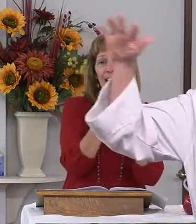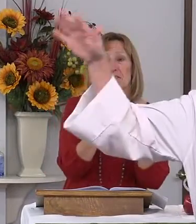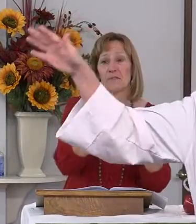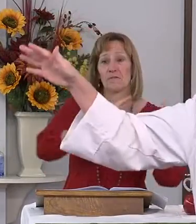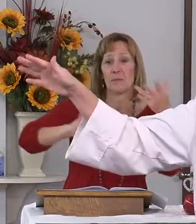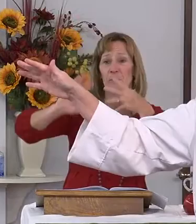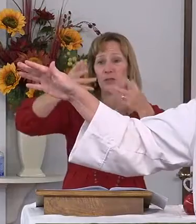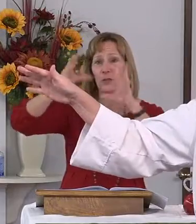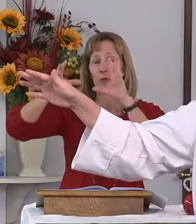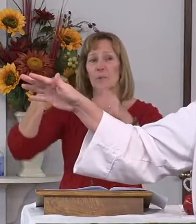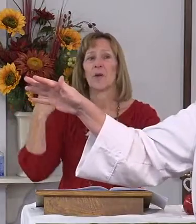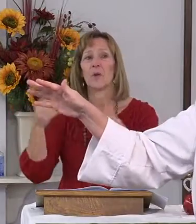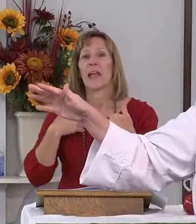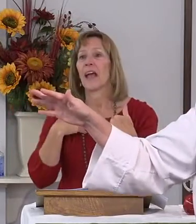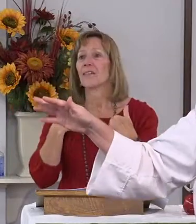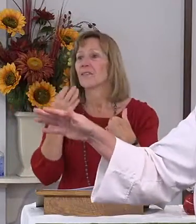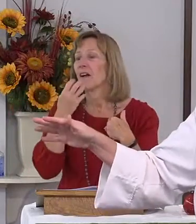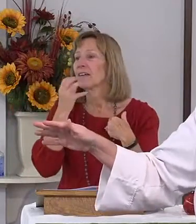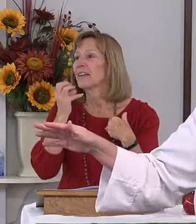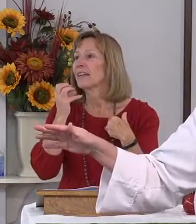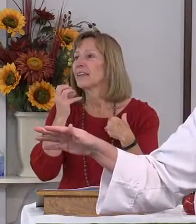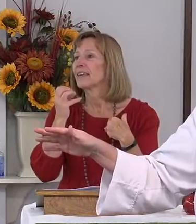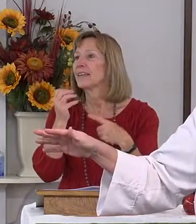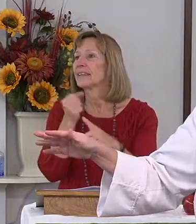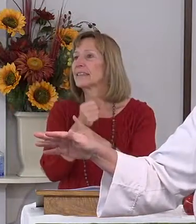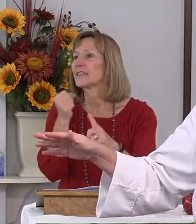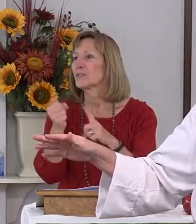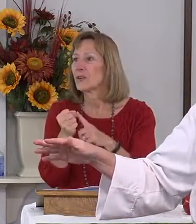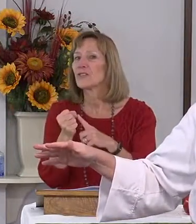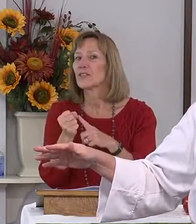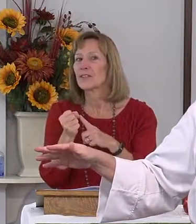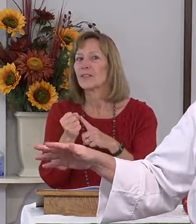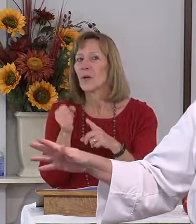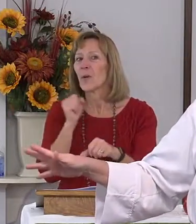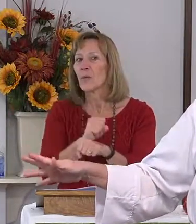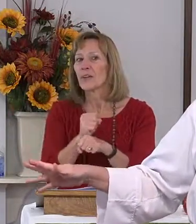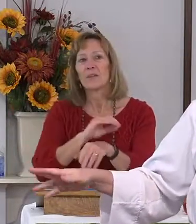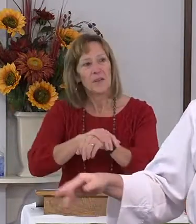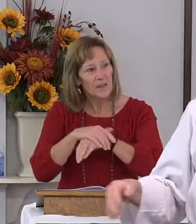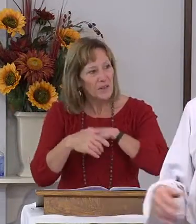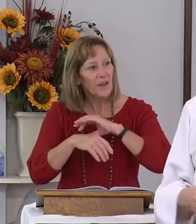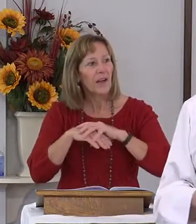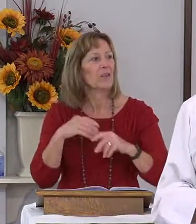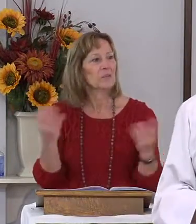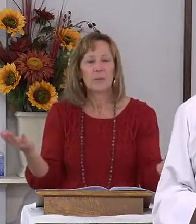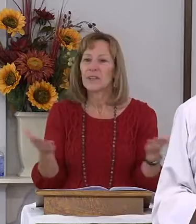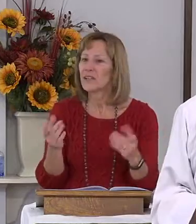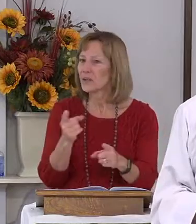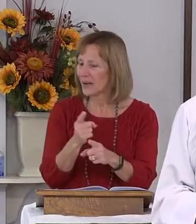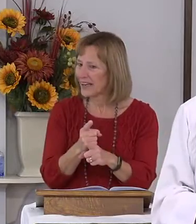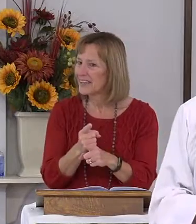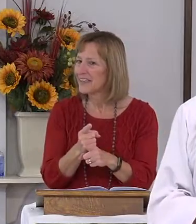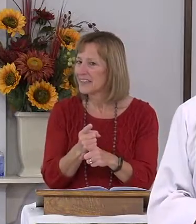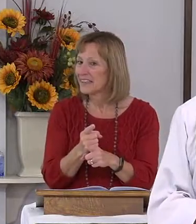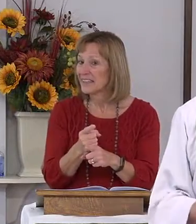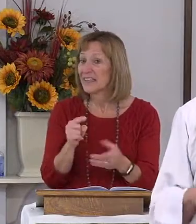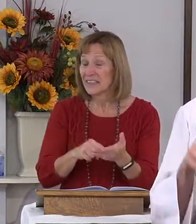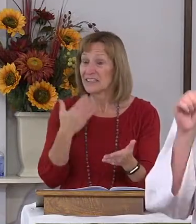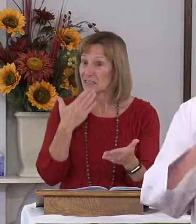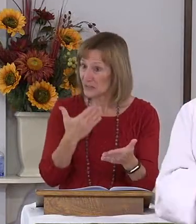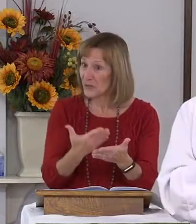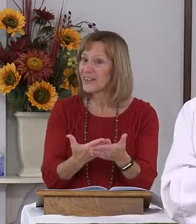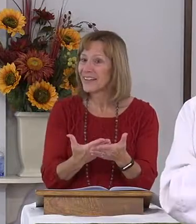we have our heating situation, I think, is pretty figured out. I think it's comfortable in here. This is good.